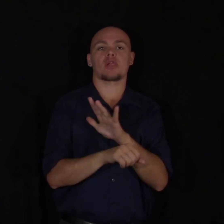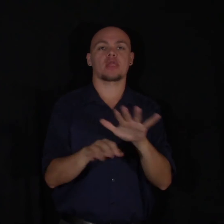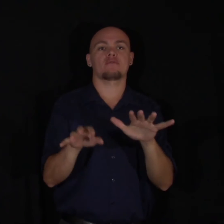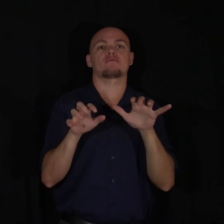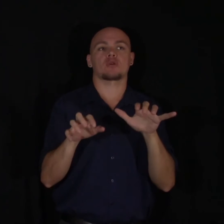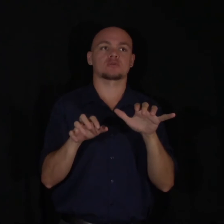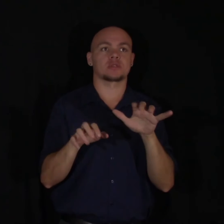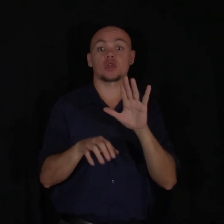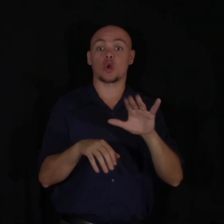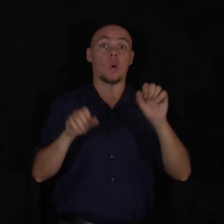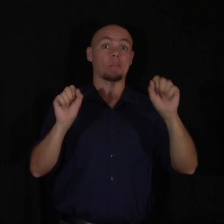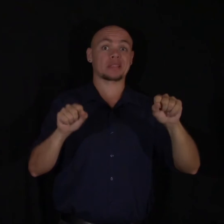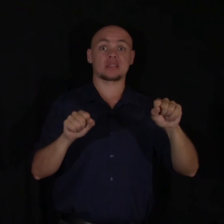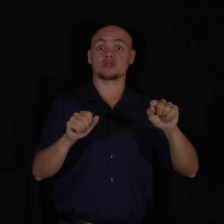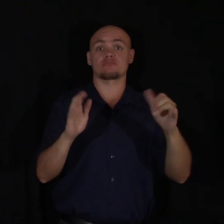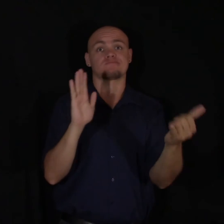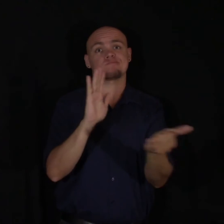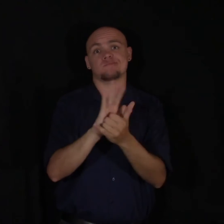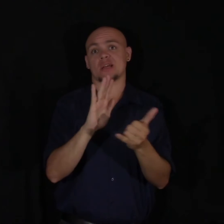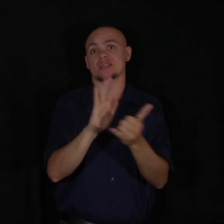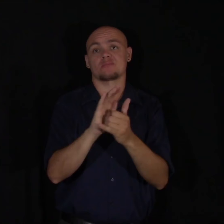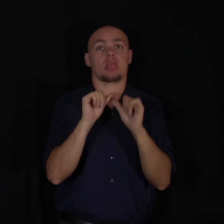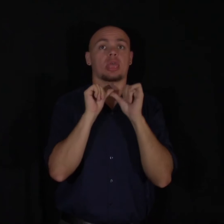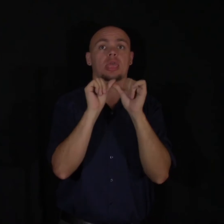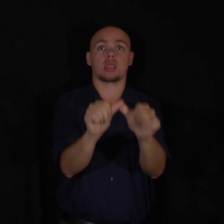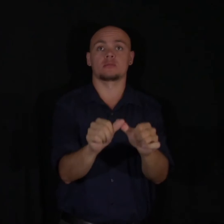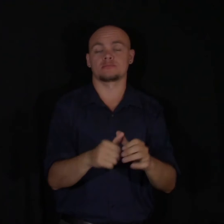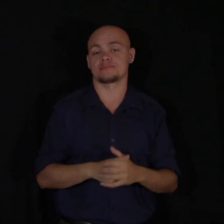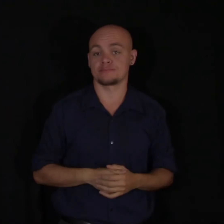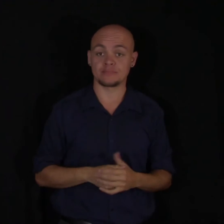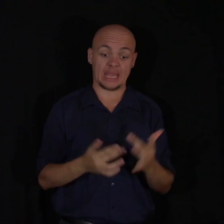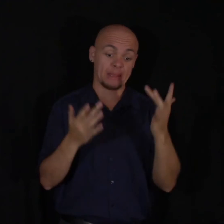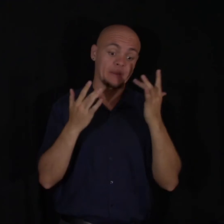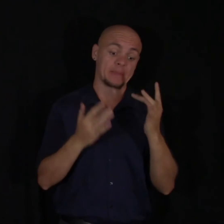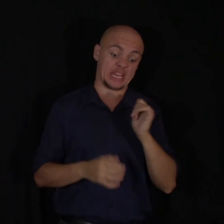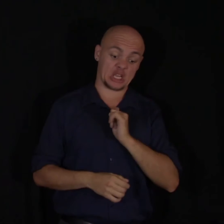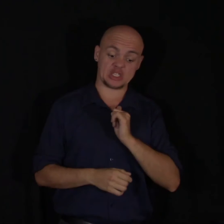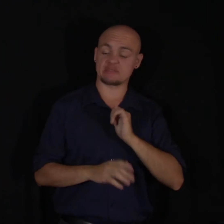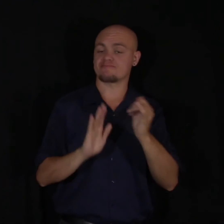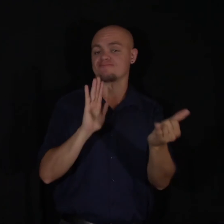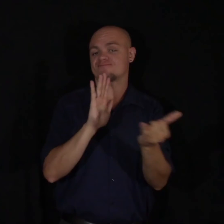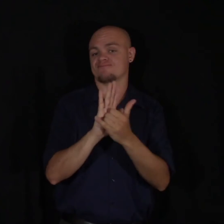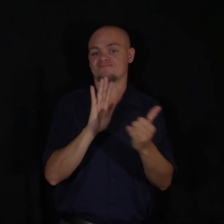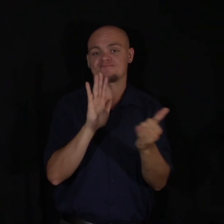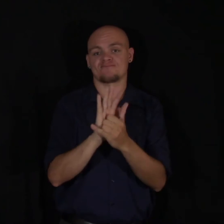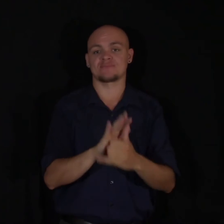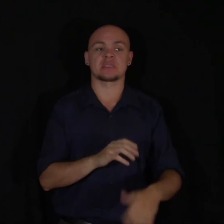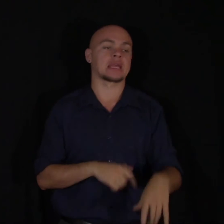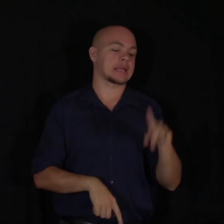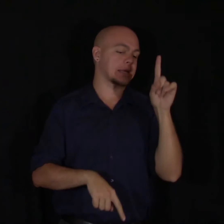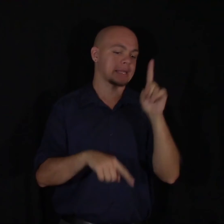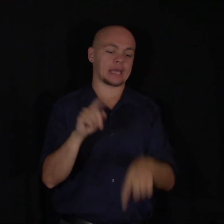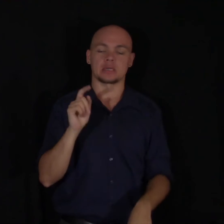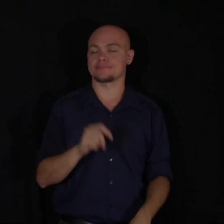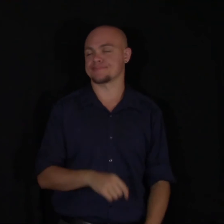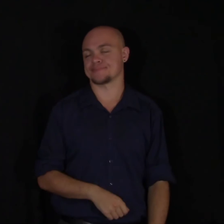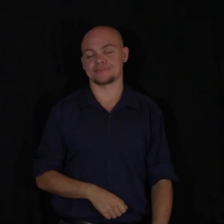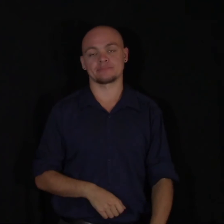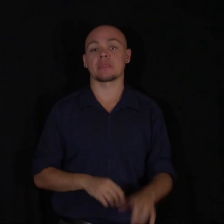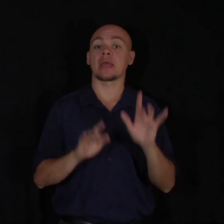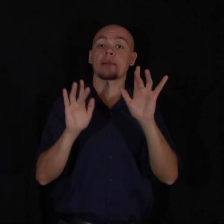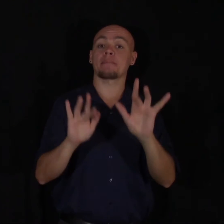potential. We cannot pity ourselves. We cannot pity you. Yes, I get